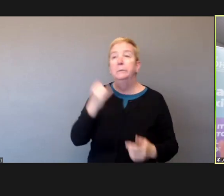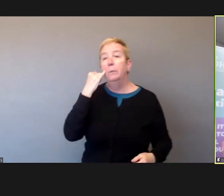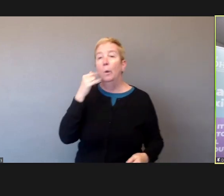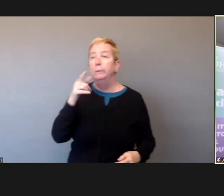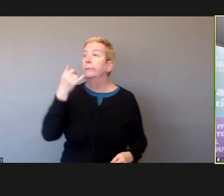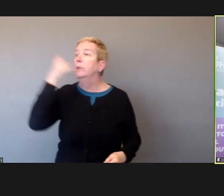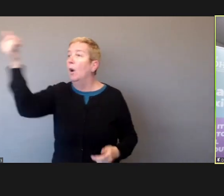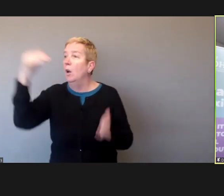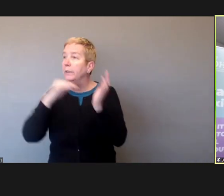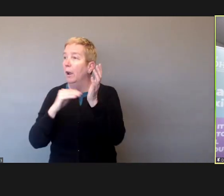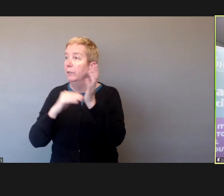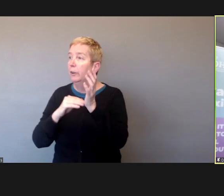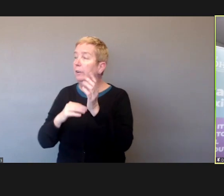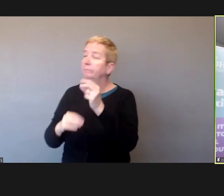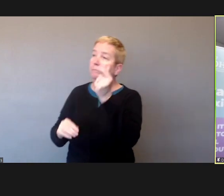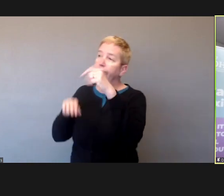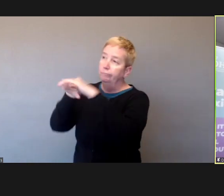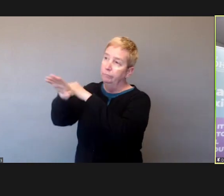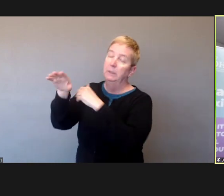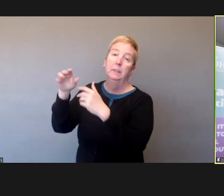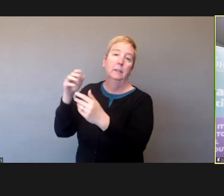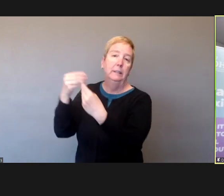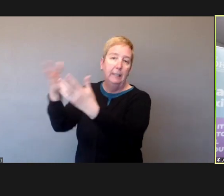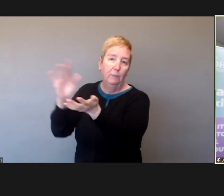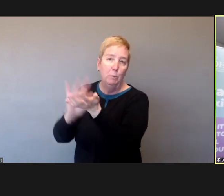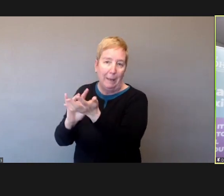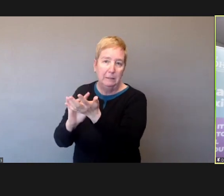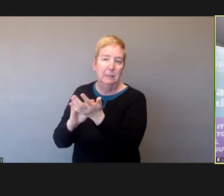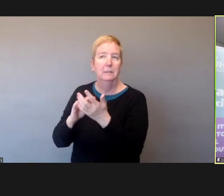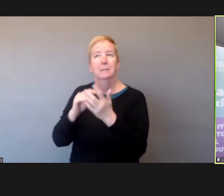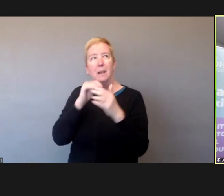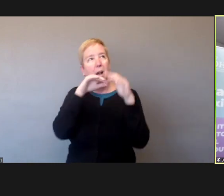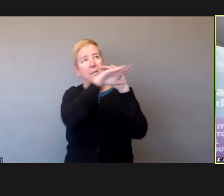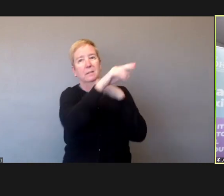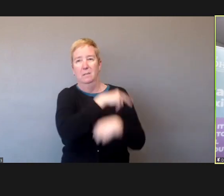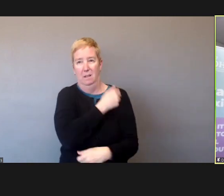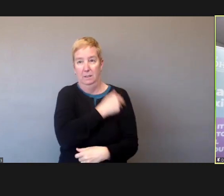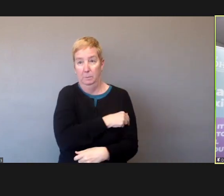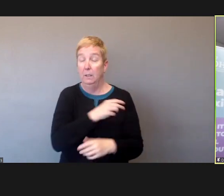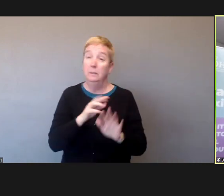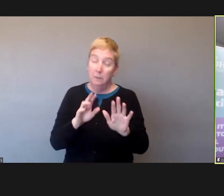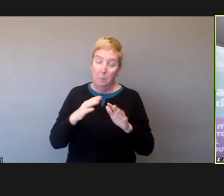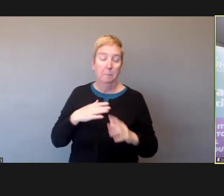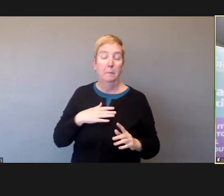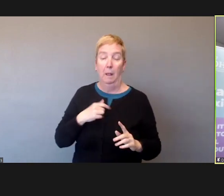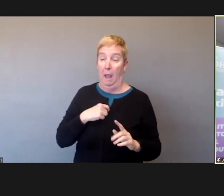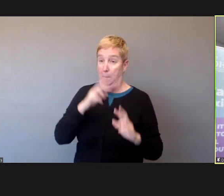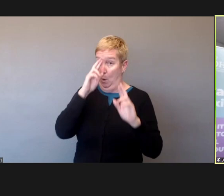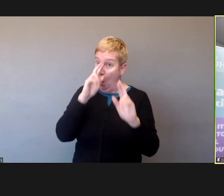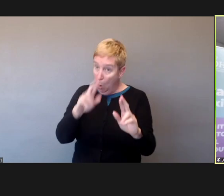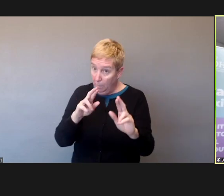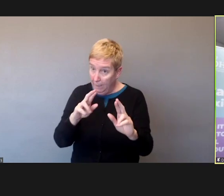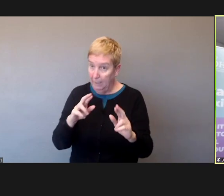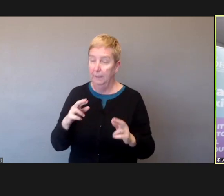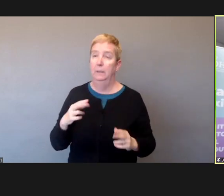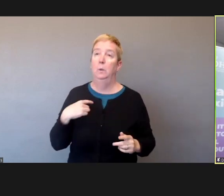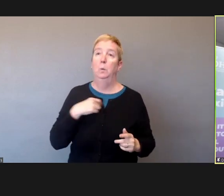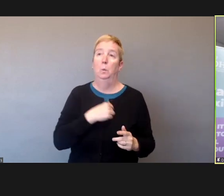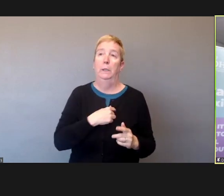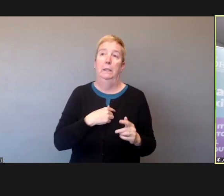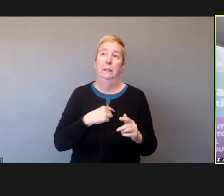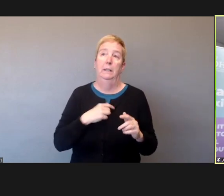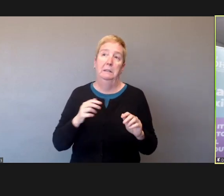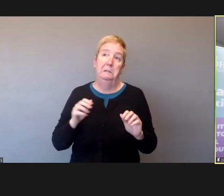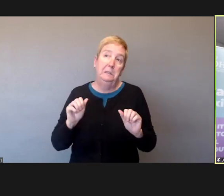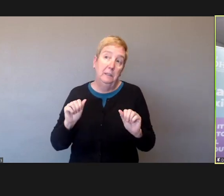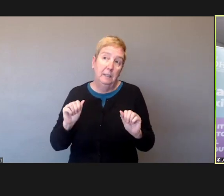and get treated for COVID and avoid hospitalization. And so I'm hoping that we can find a way